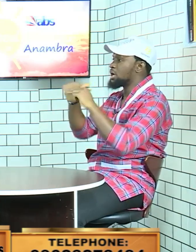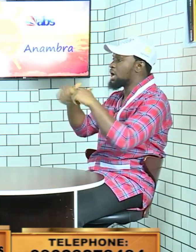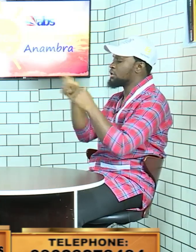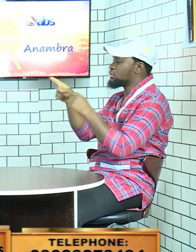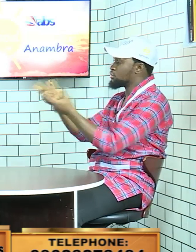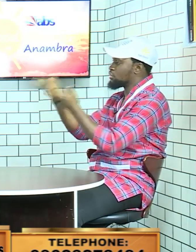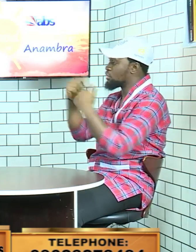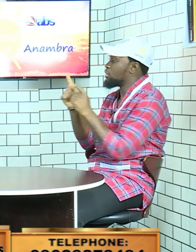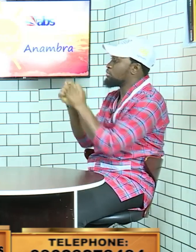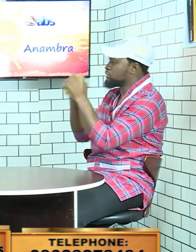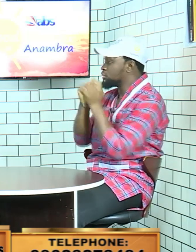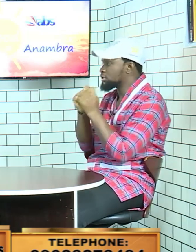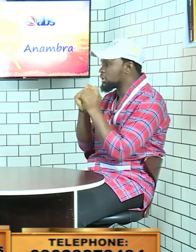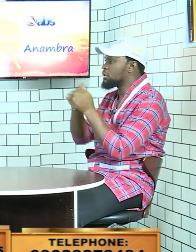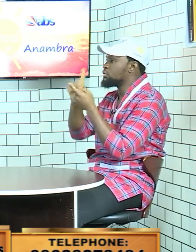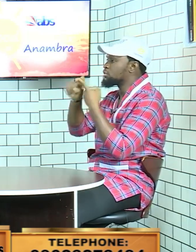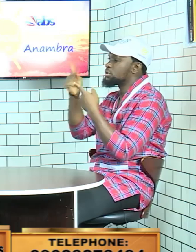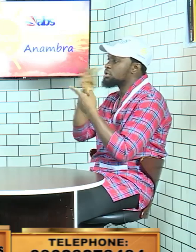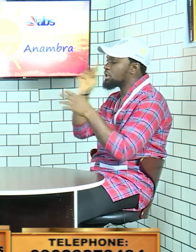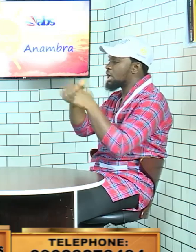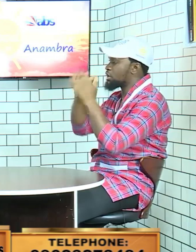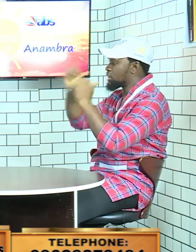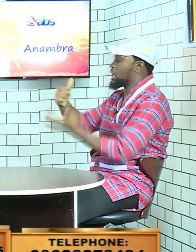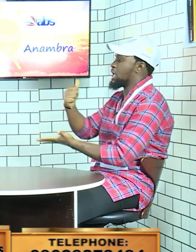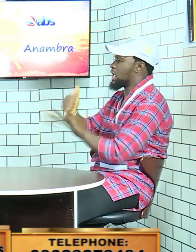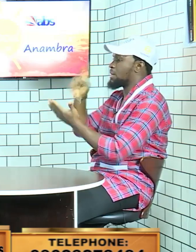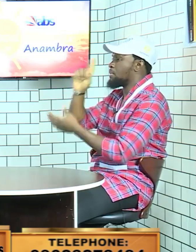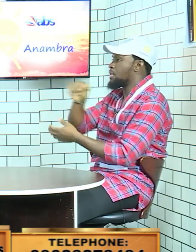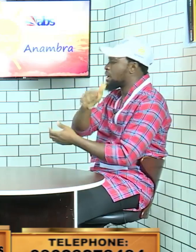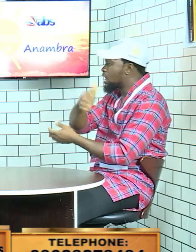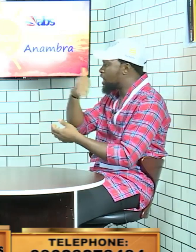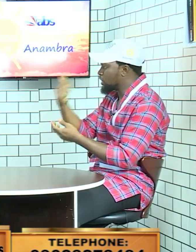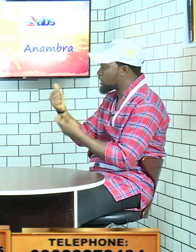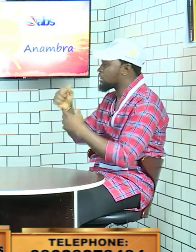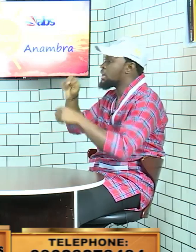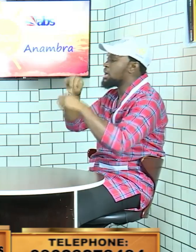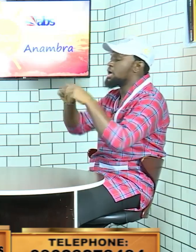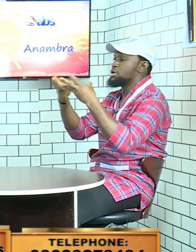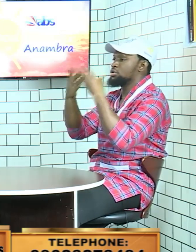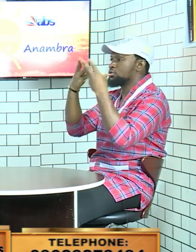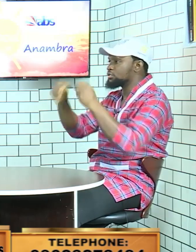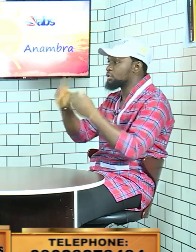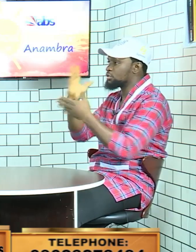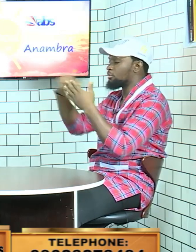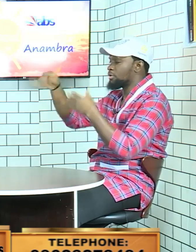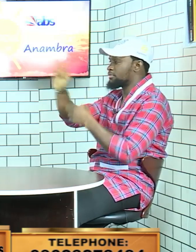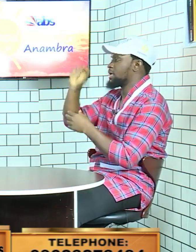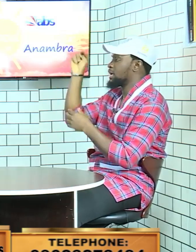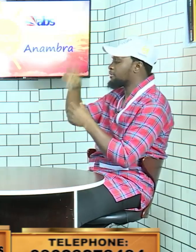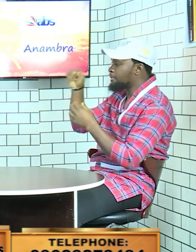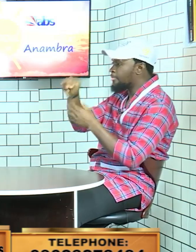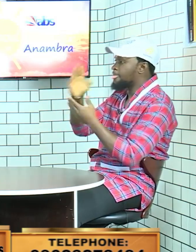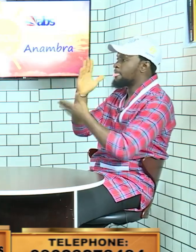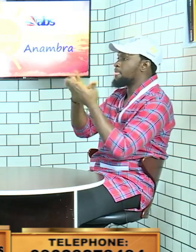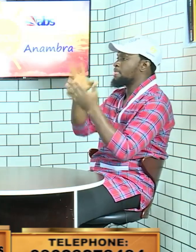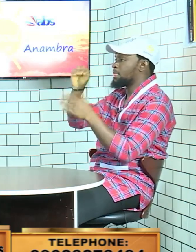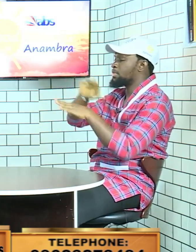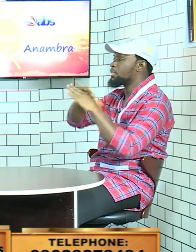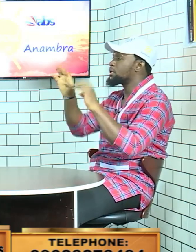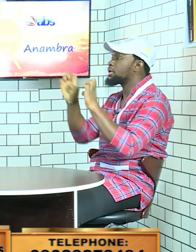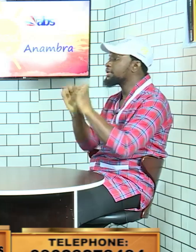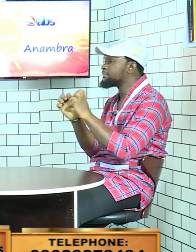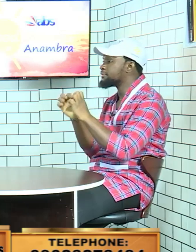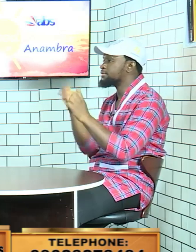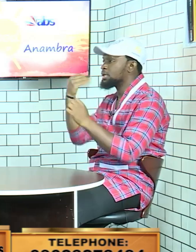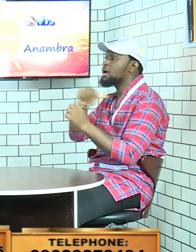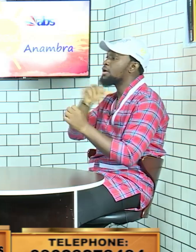come together to see how you can help each other in solving some of their needs? Some of them,